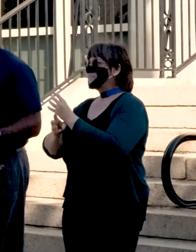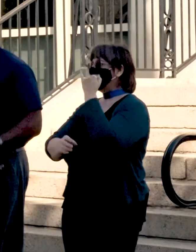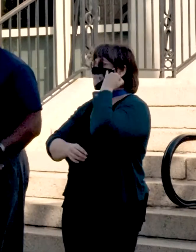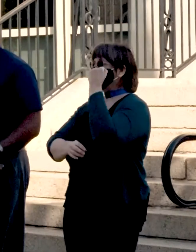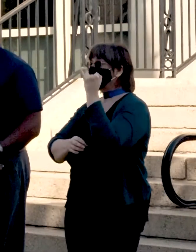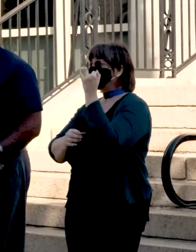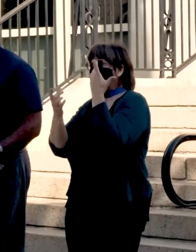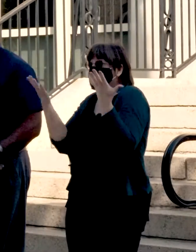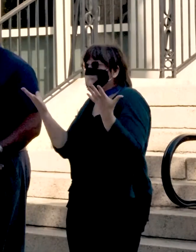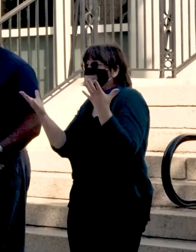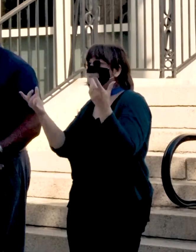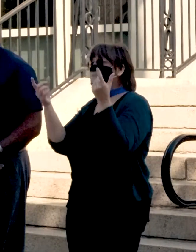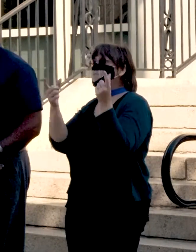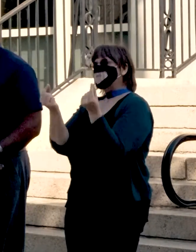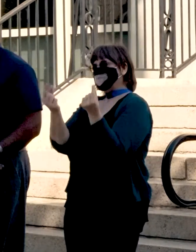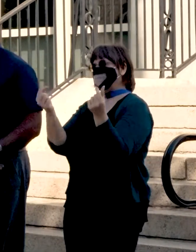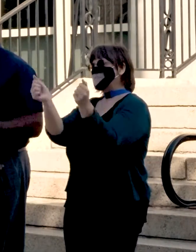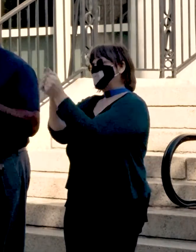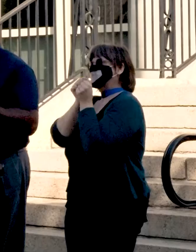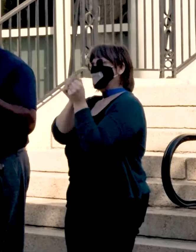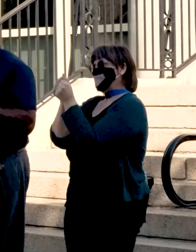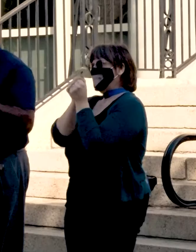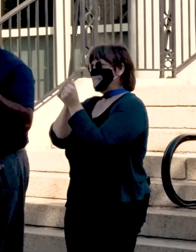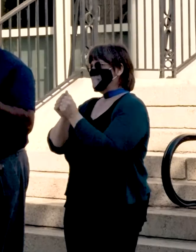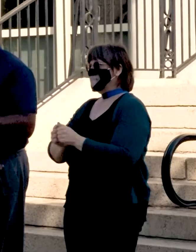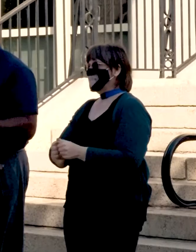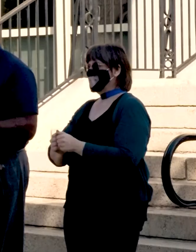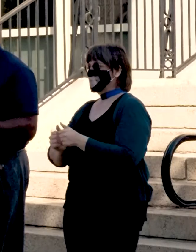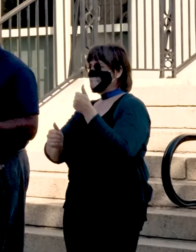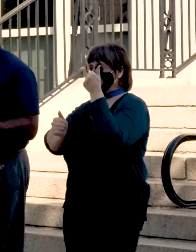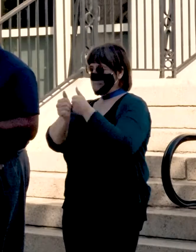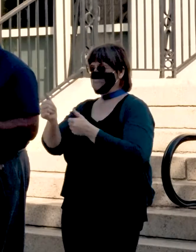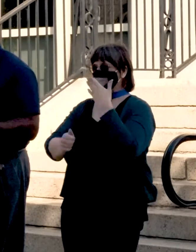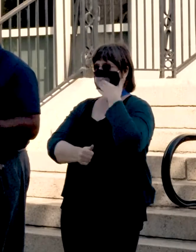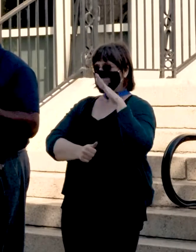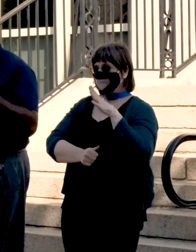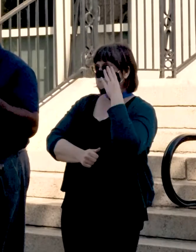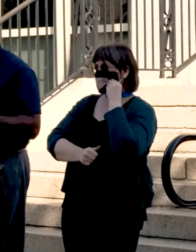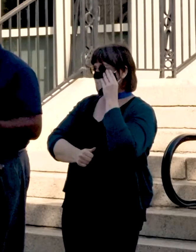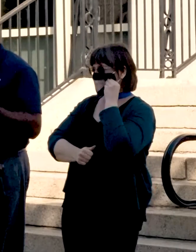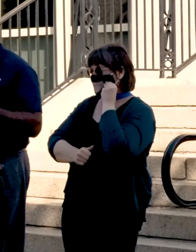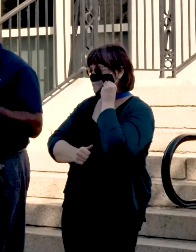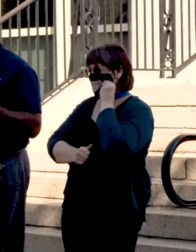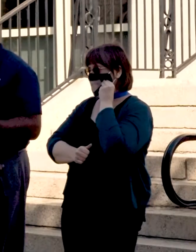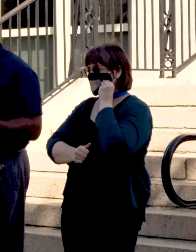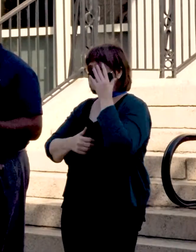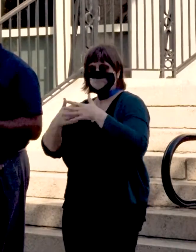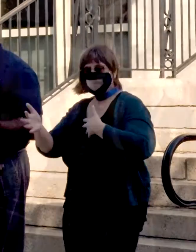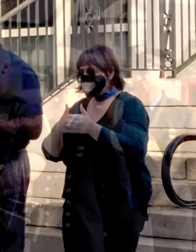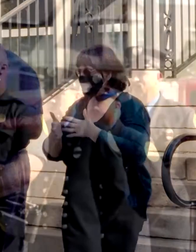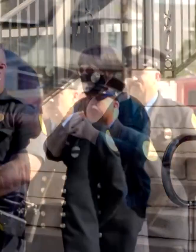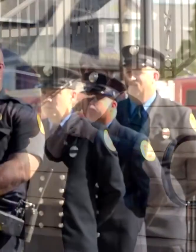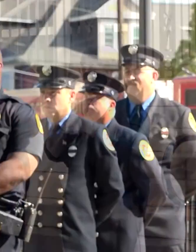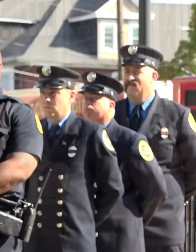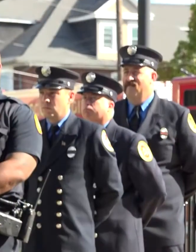it together. In every bad experience, no matter how bad it